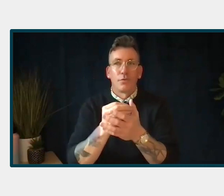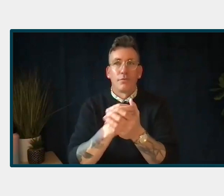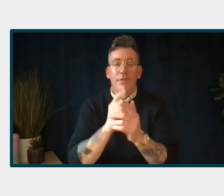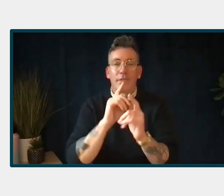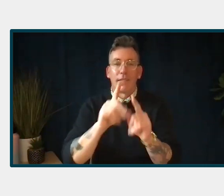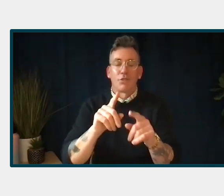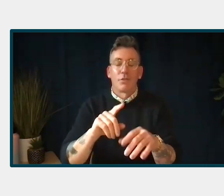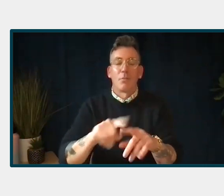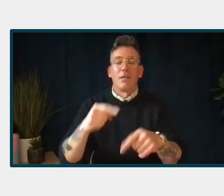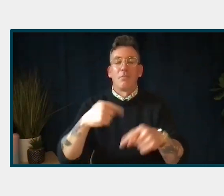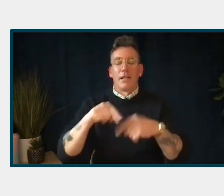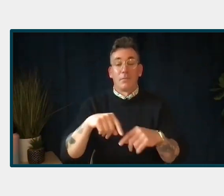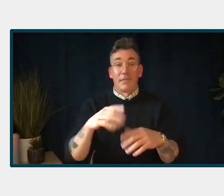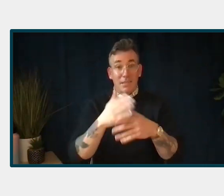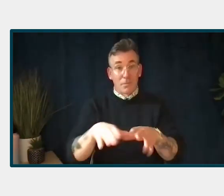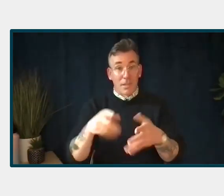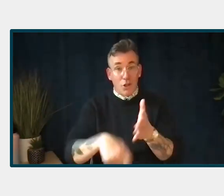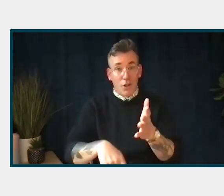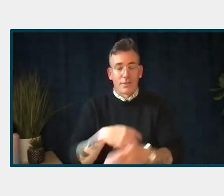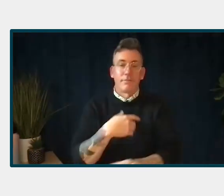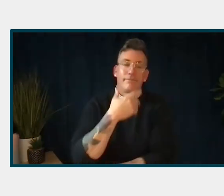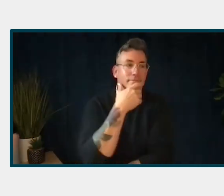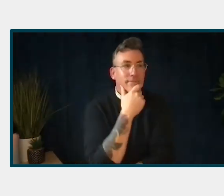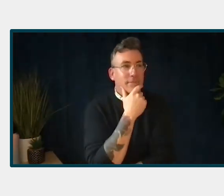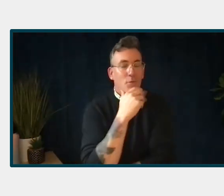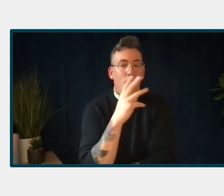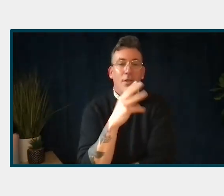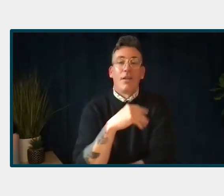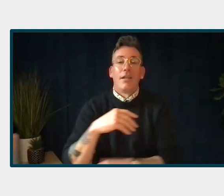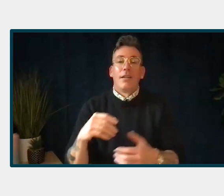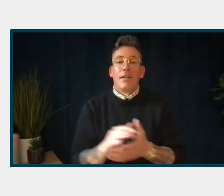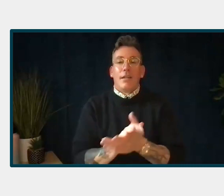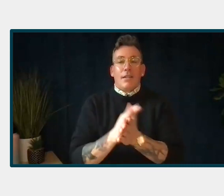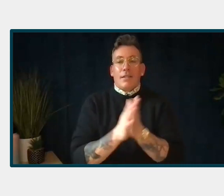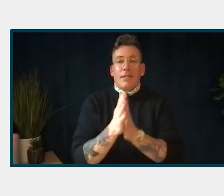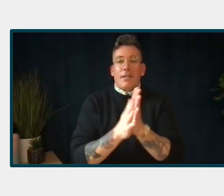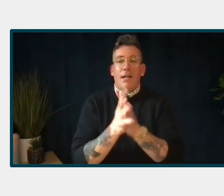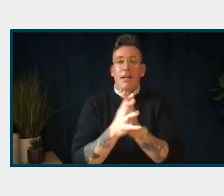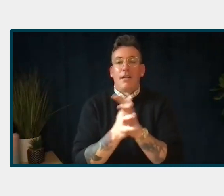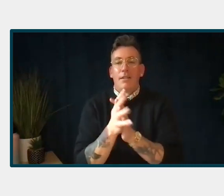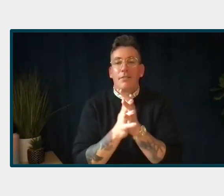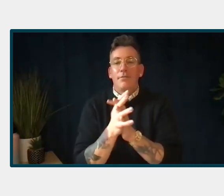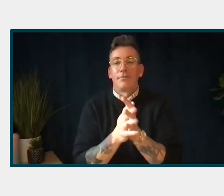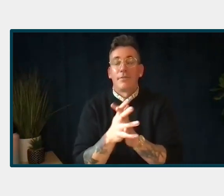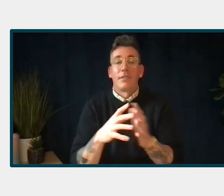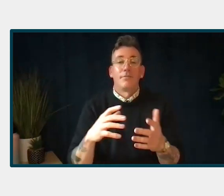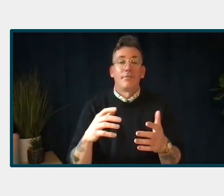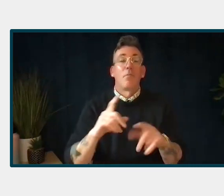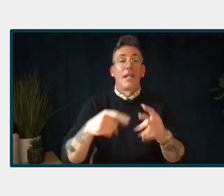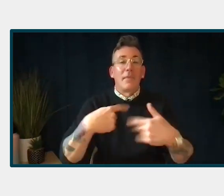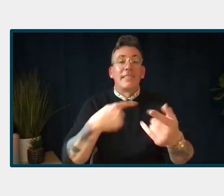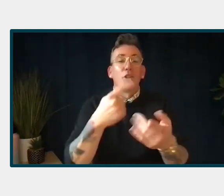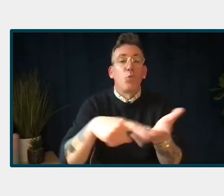And it's harder to answer, but let me back up. That idea of splitting the cost, okay, wow.